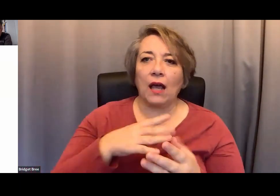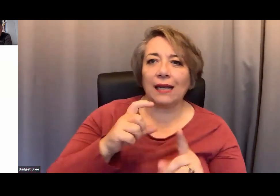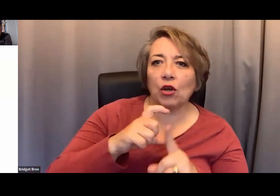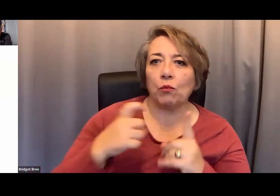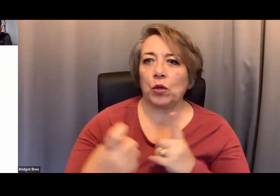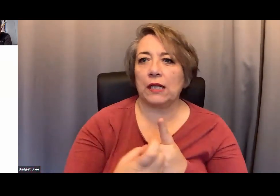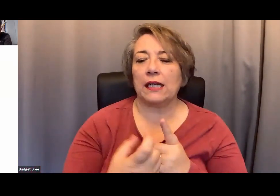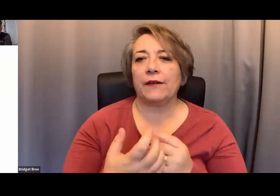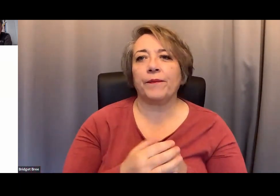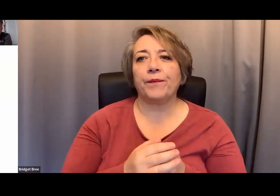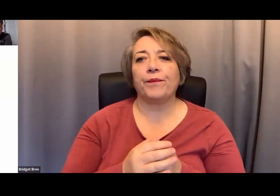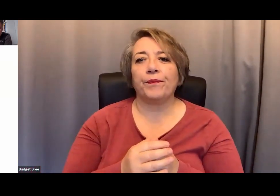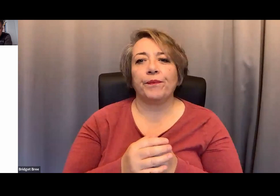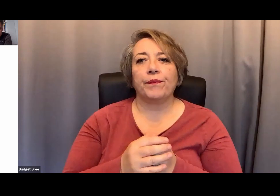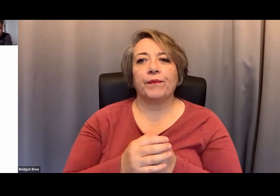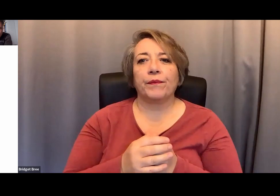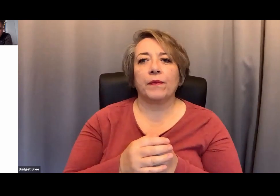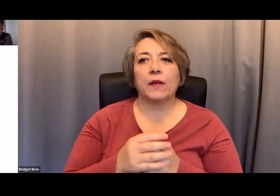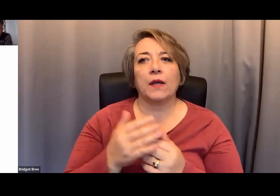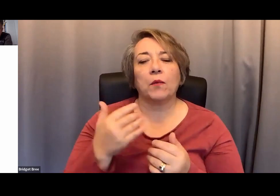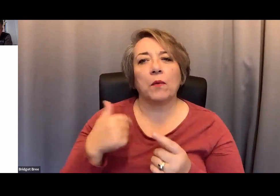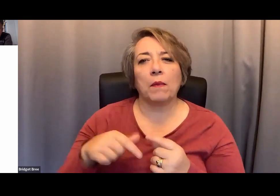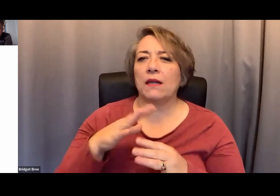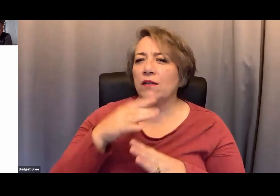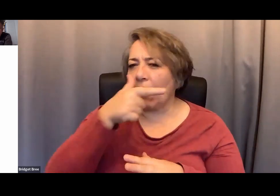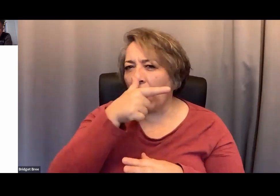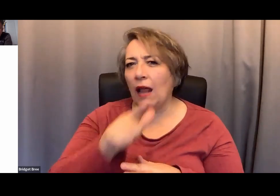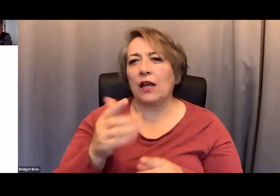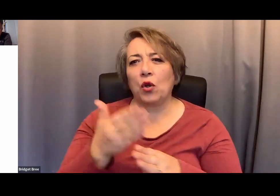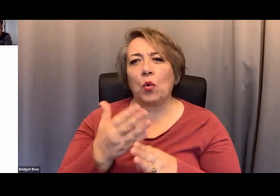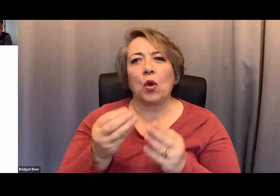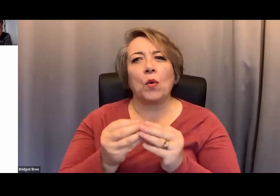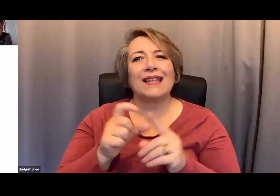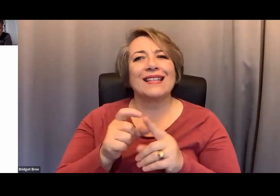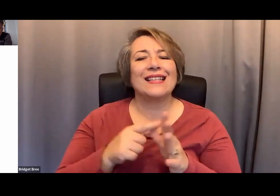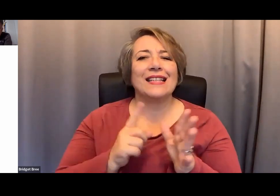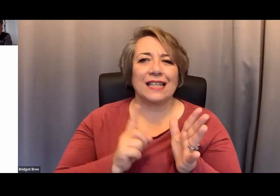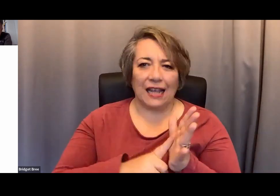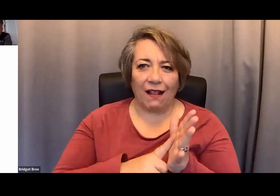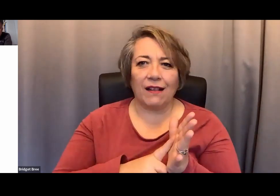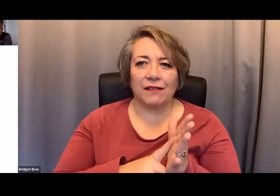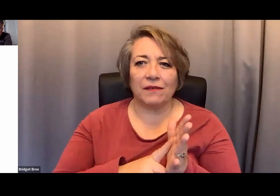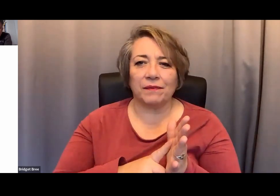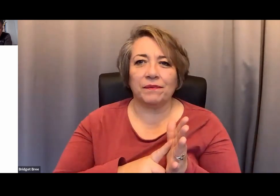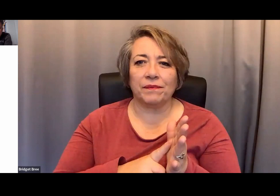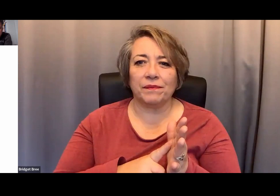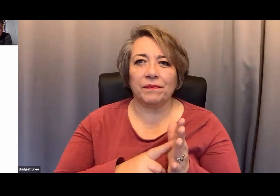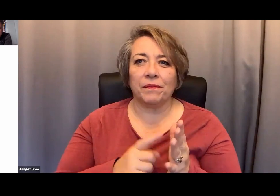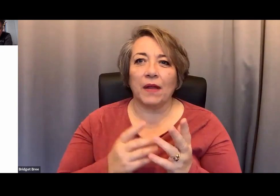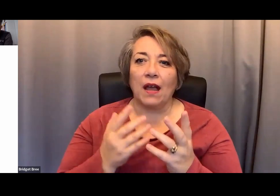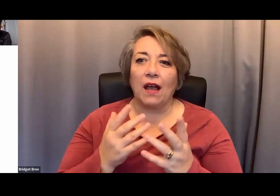and we have been so lucky to work with Deal, the extended Deal team, on taking